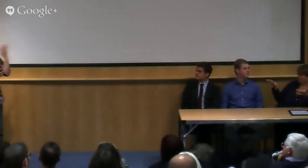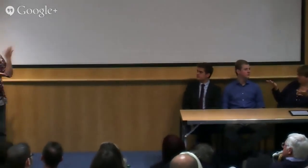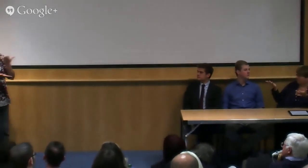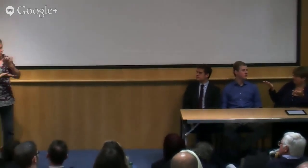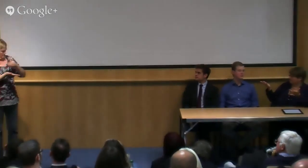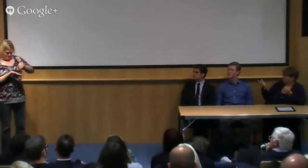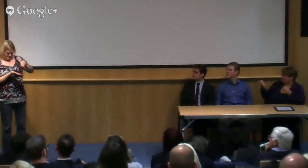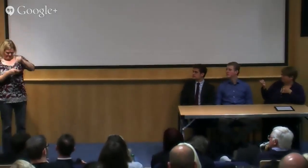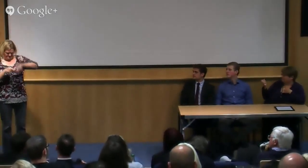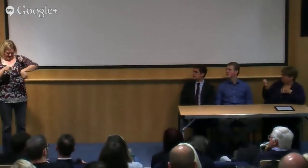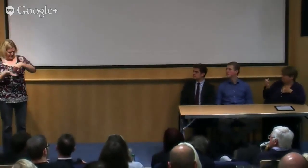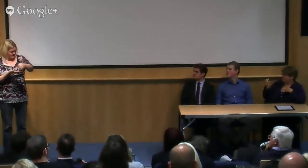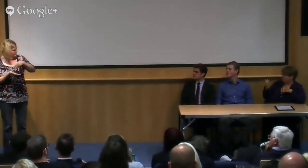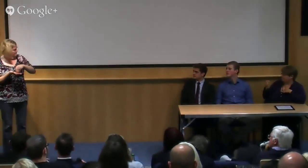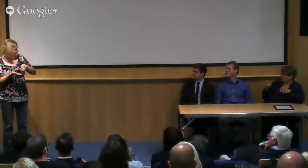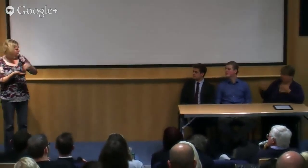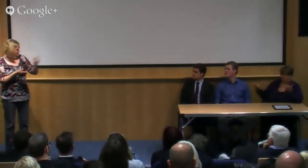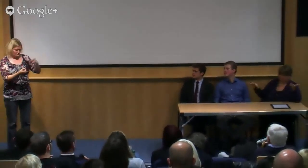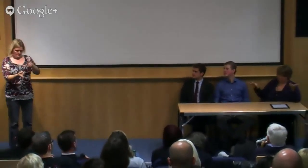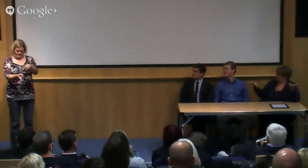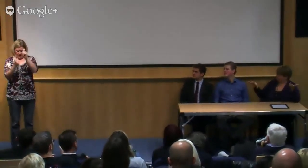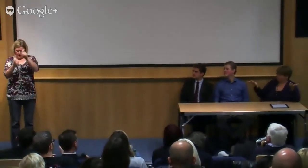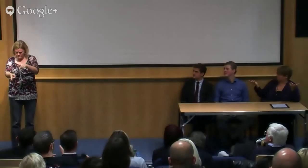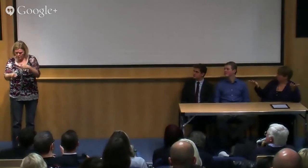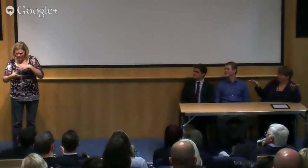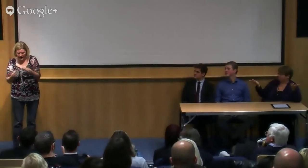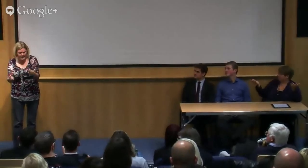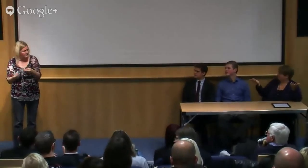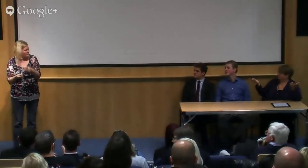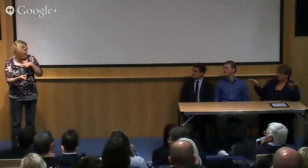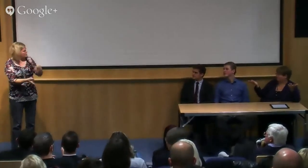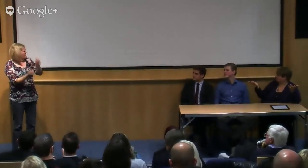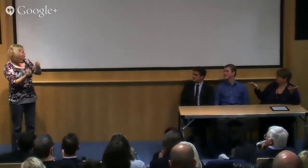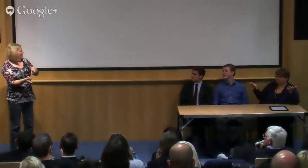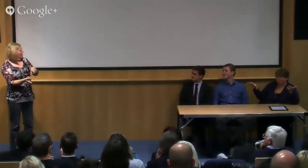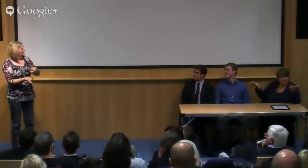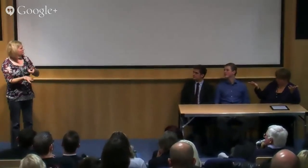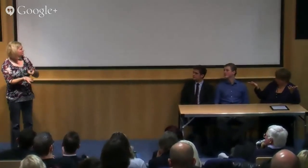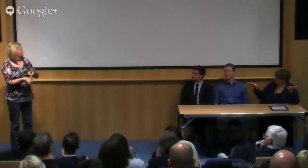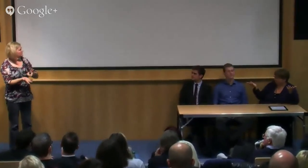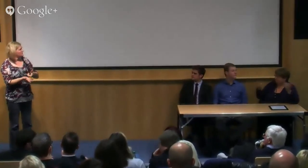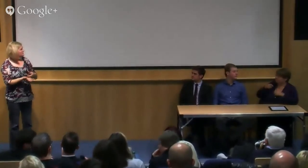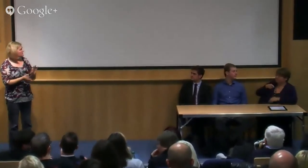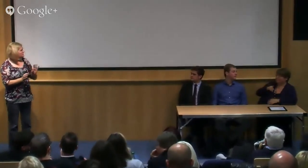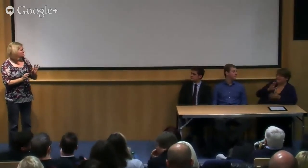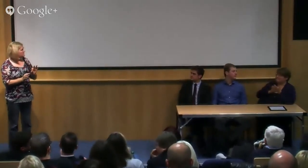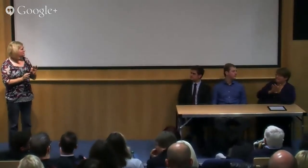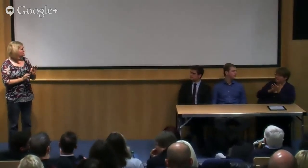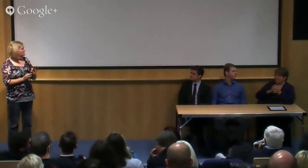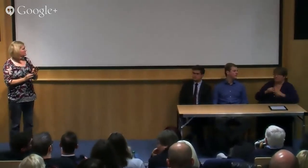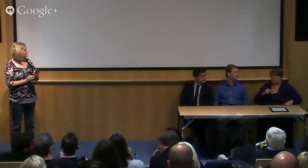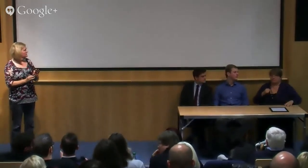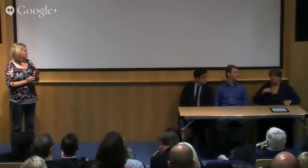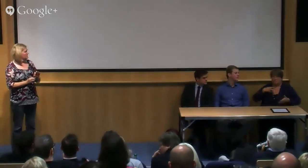missed school, they haven't been to school, it's been 5 years or so. Has there not been, you know, has it not been picked up by the local authorities who are